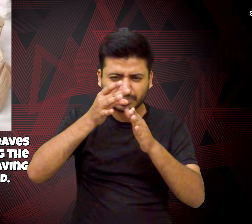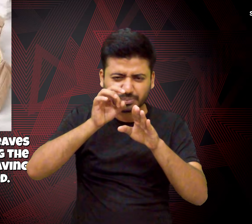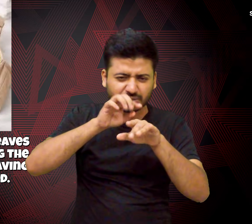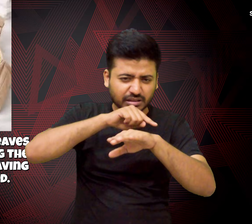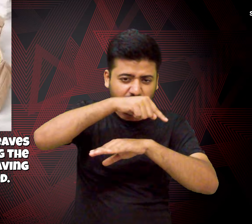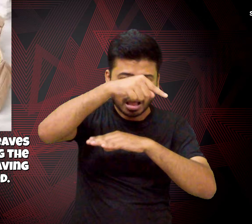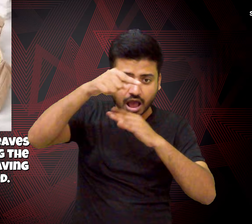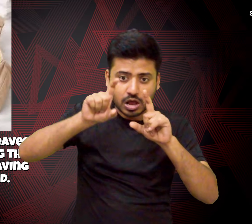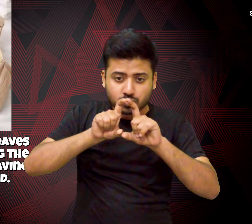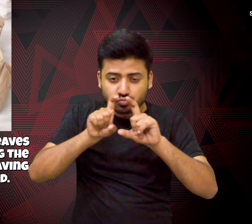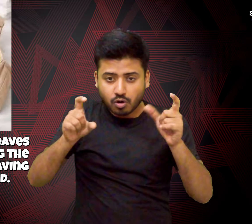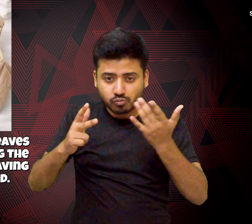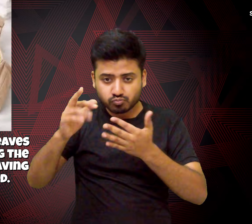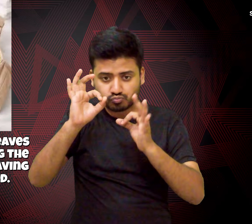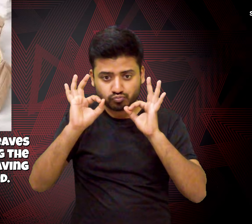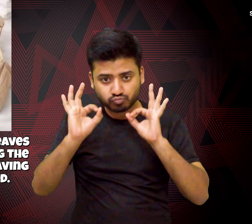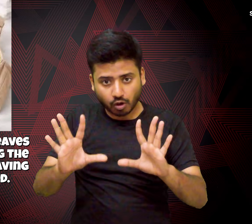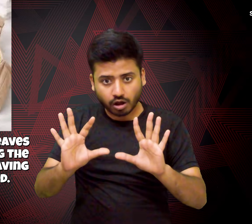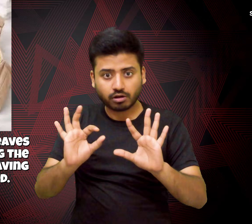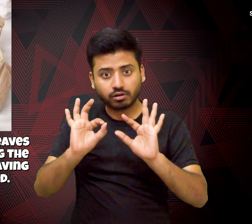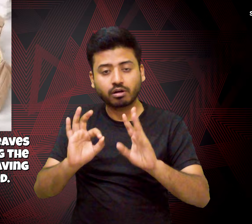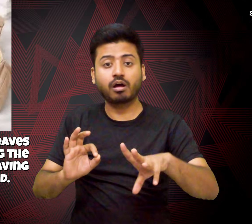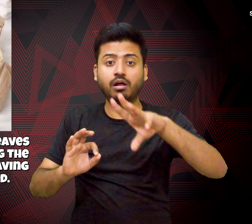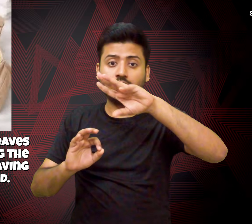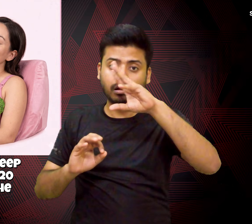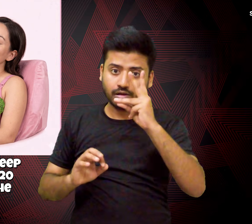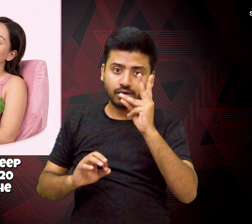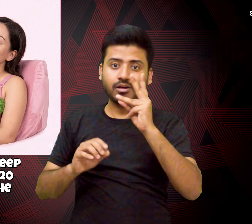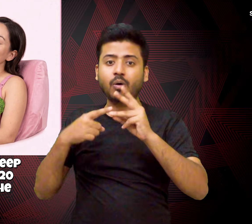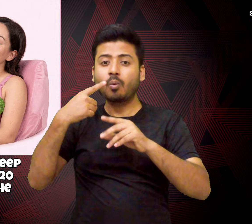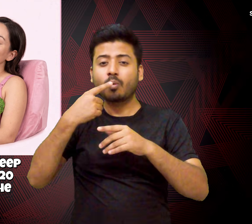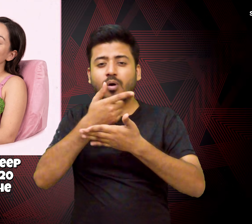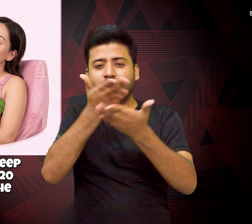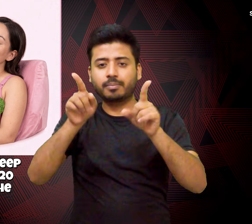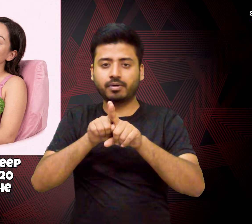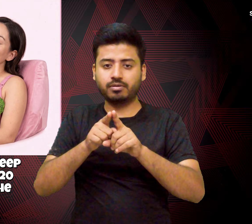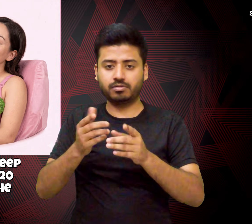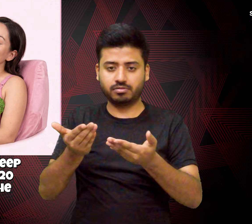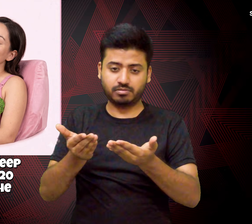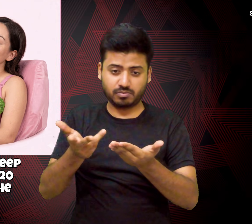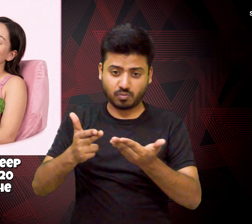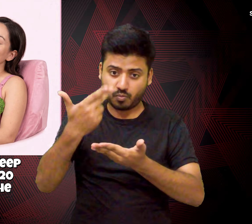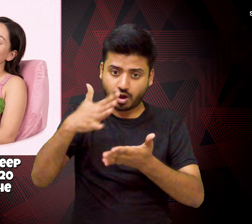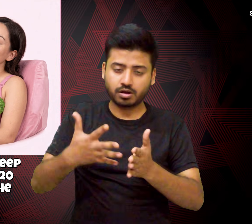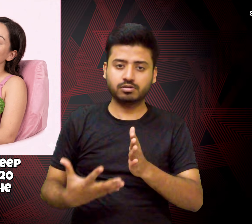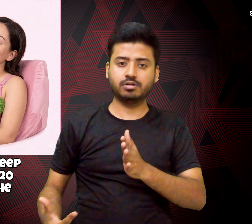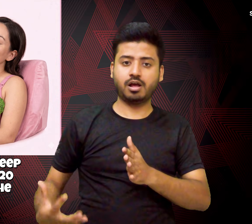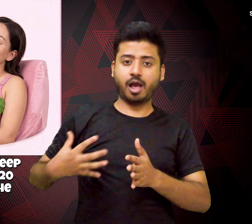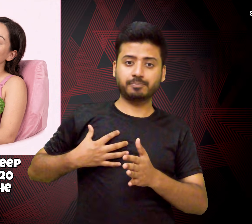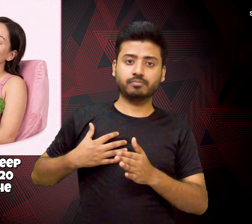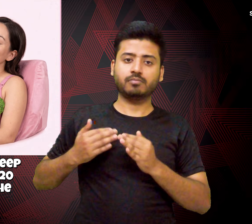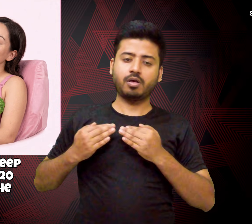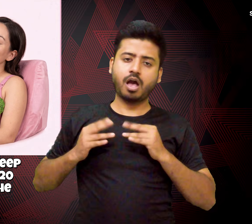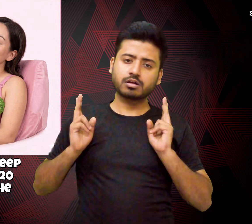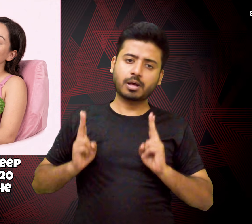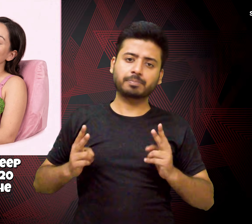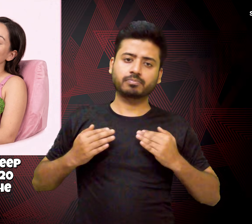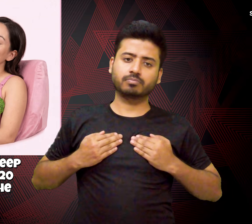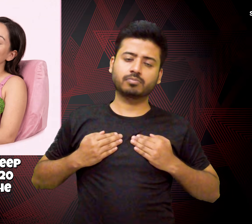and swelling associated with breast engorgement and mastitis. While it may seem like a folk remedy, small studies indicate it is effective